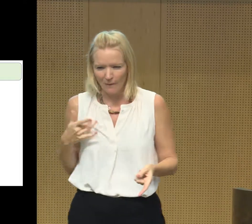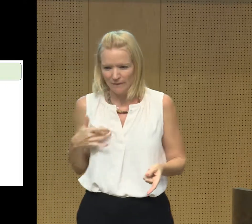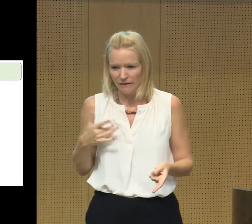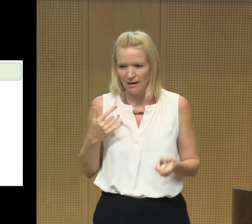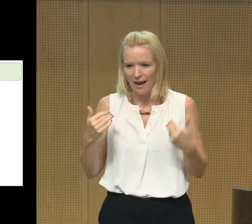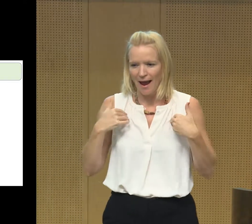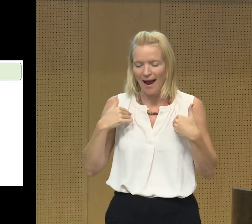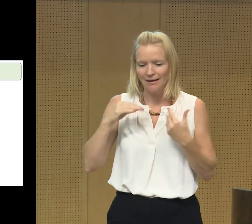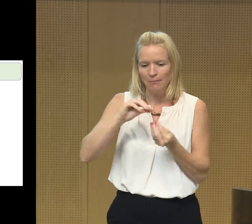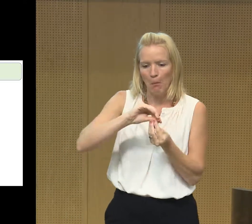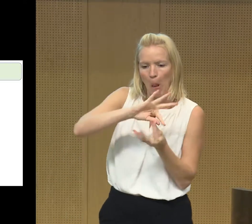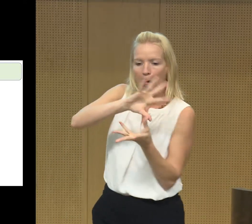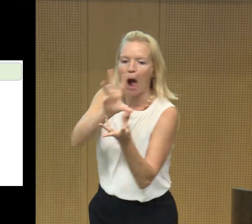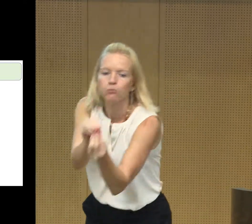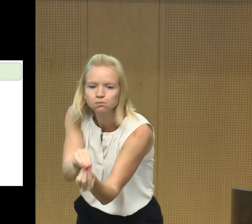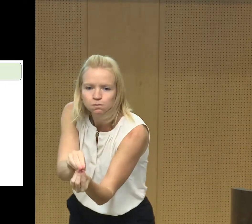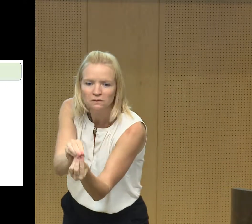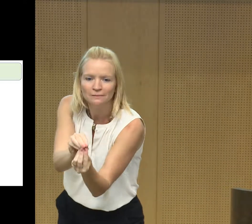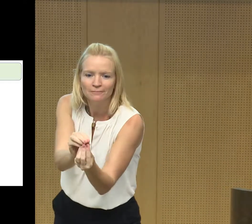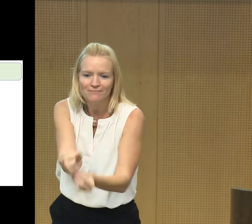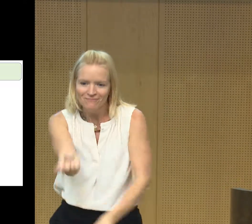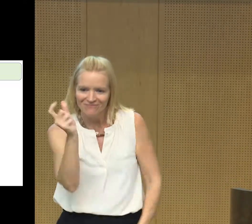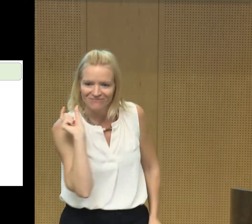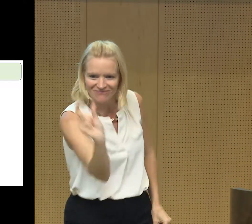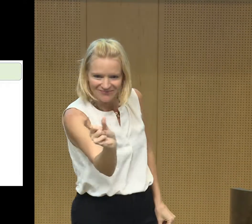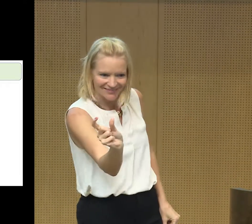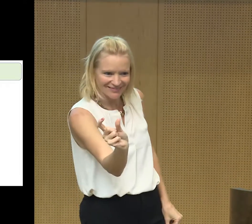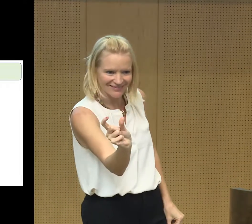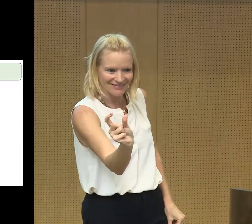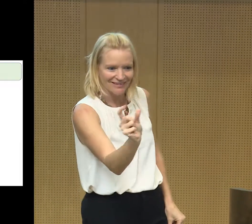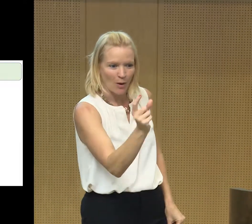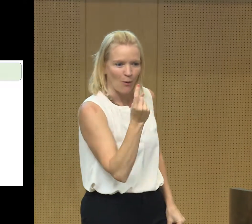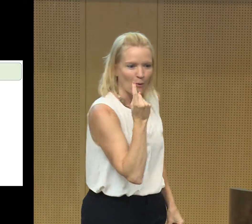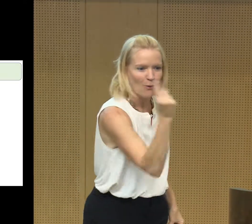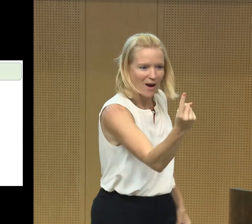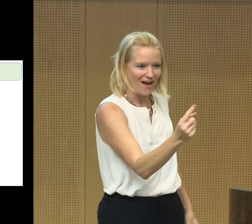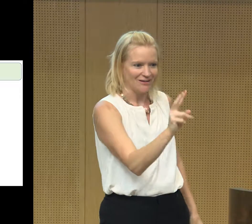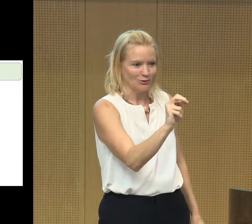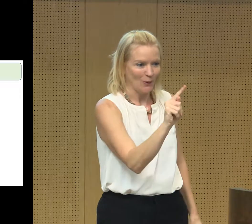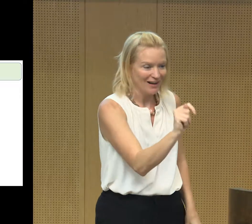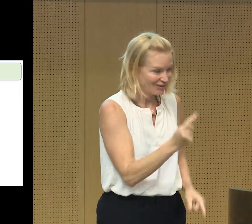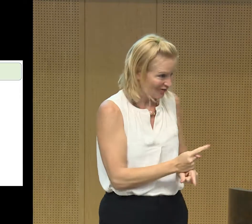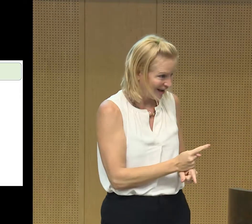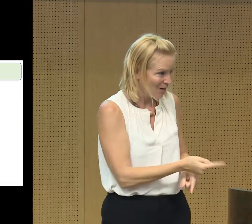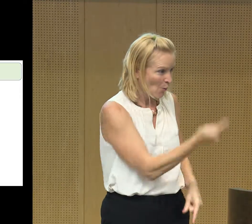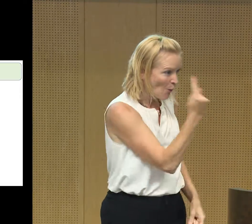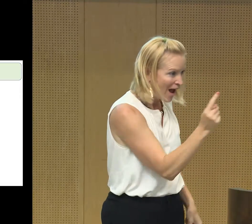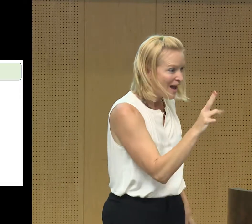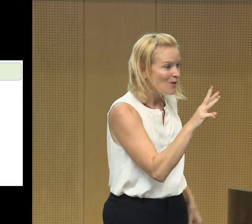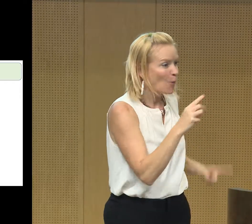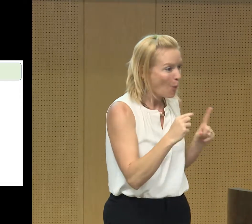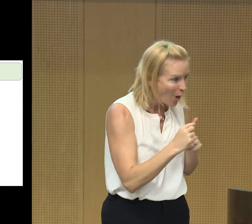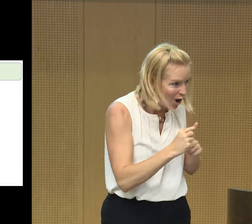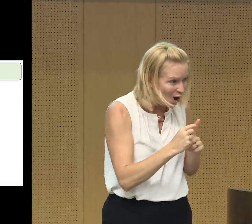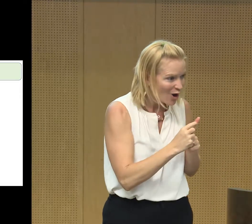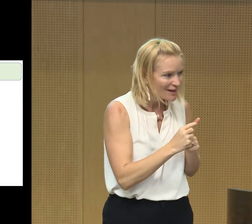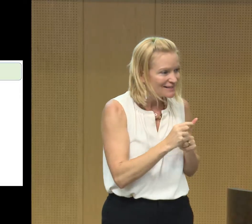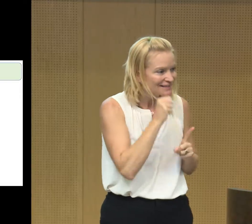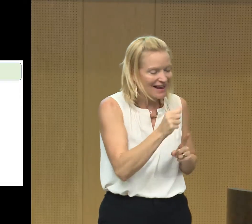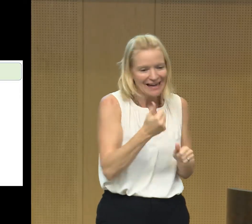So again, one more thing for fingerspelling. You might feel like there's one solid movement. It becomes one